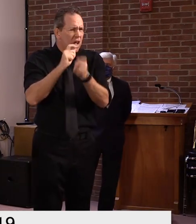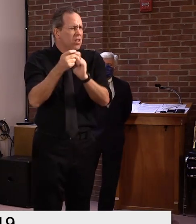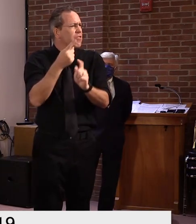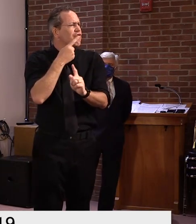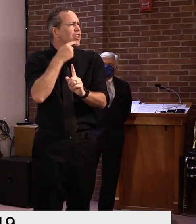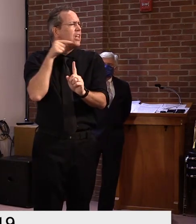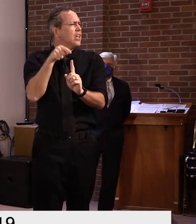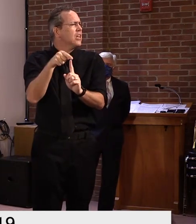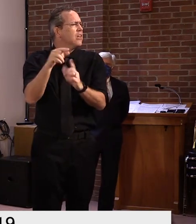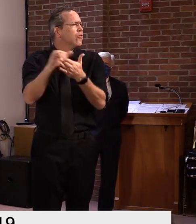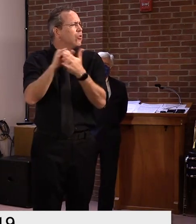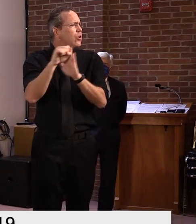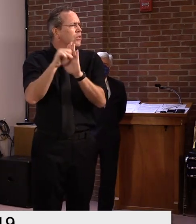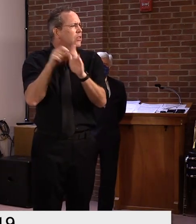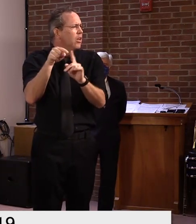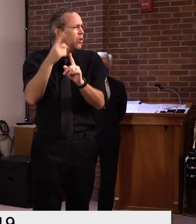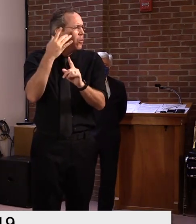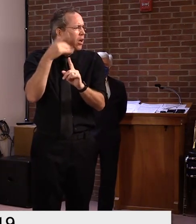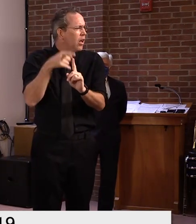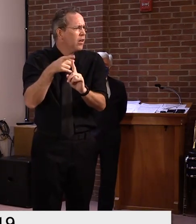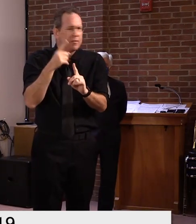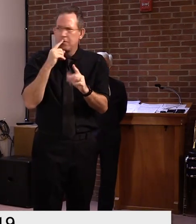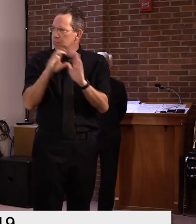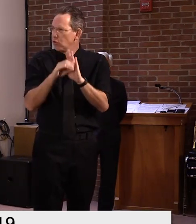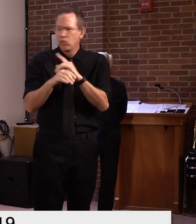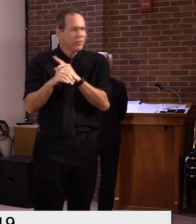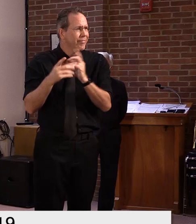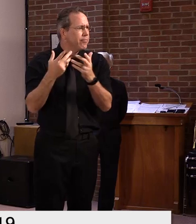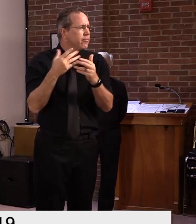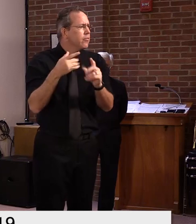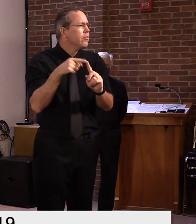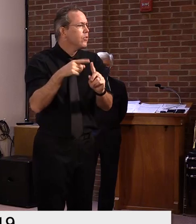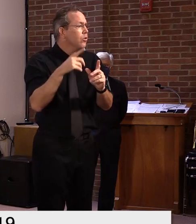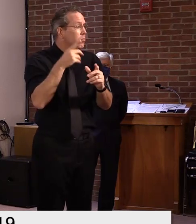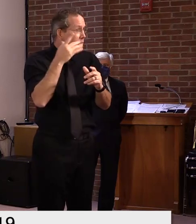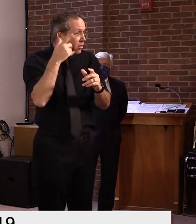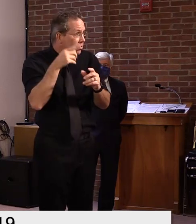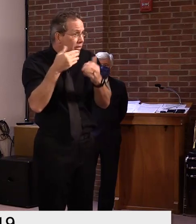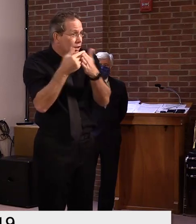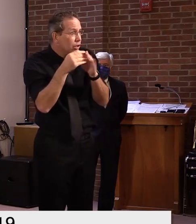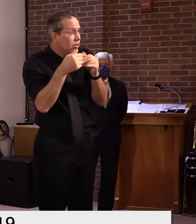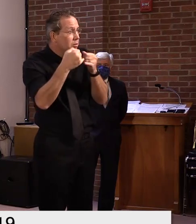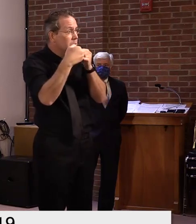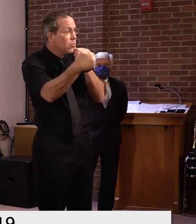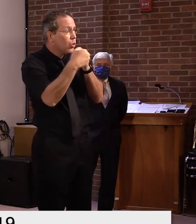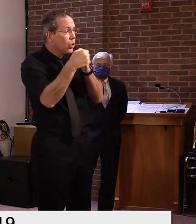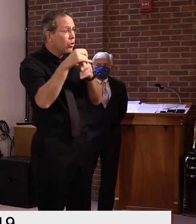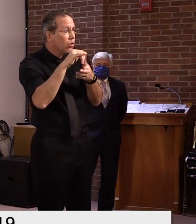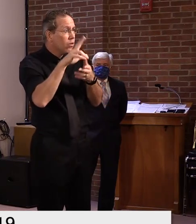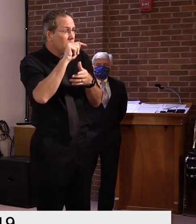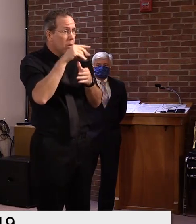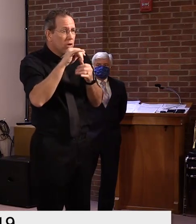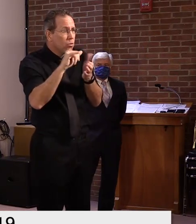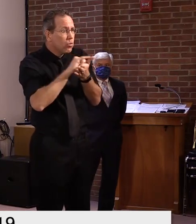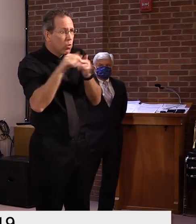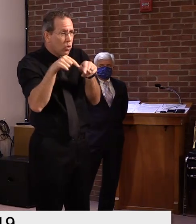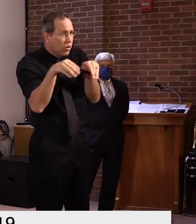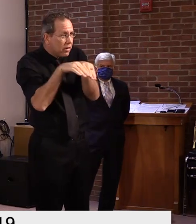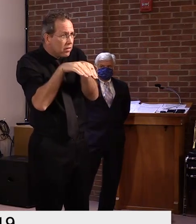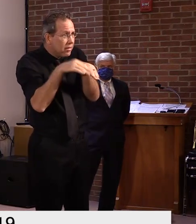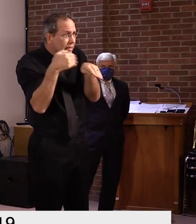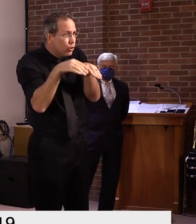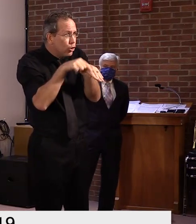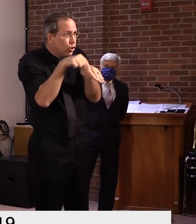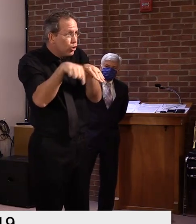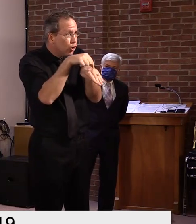that outbreak, and how much concern is there about spread to Vermont from that? Yeah, obviously, any border issues that we have, counties